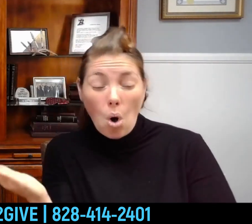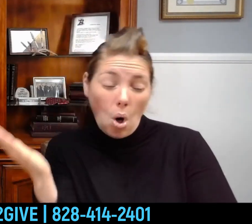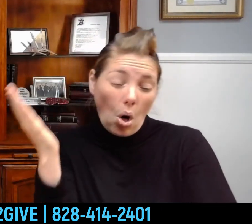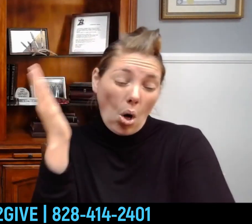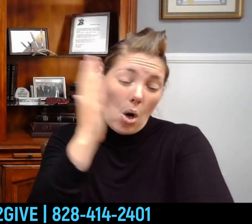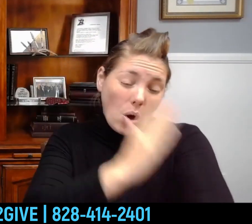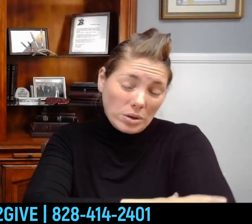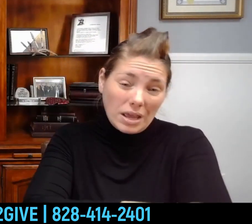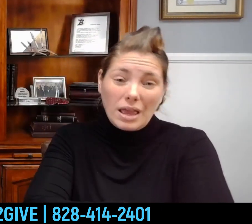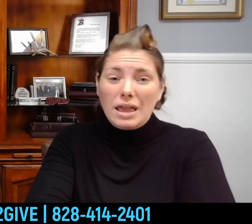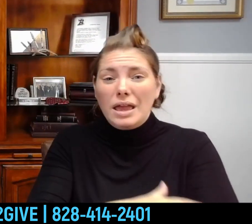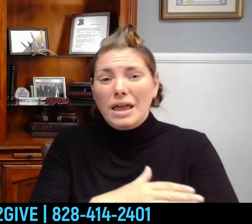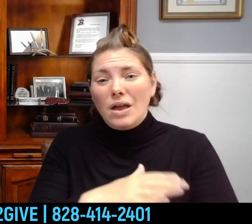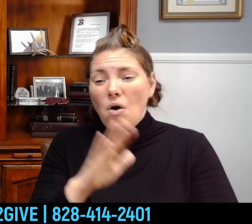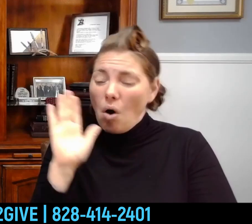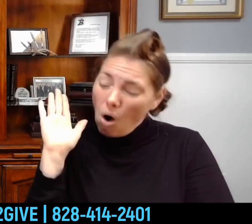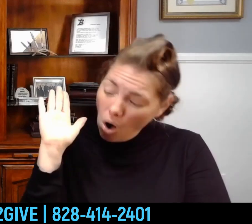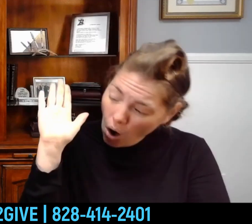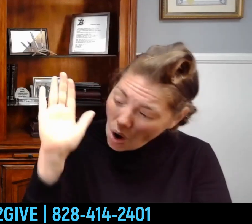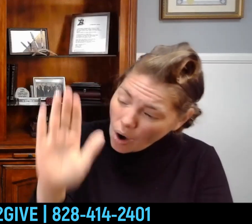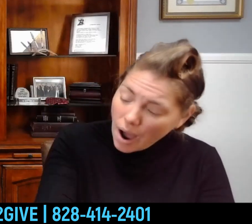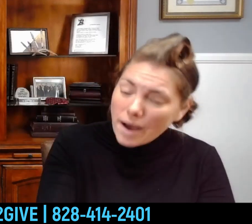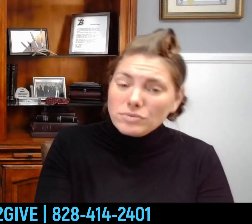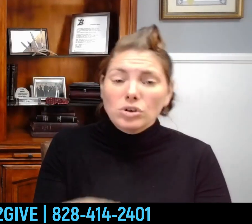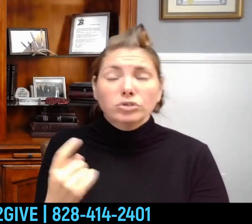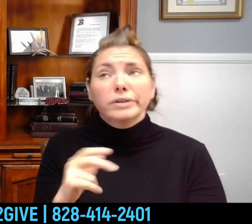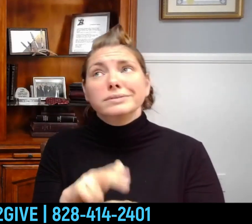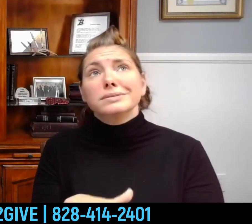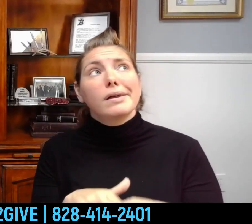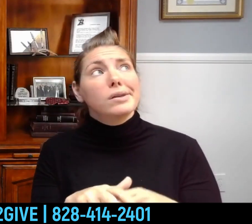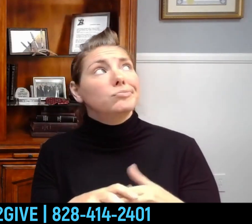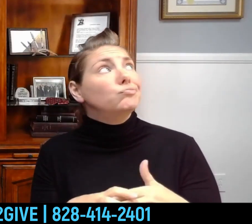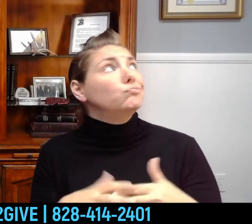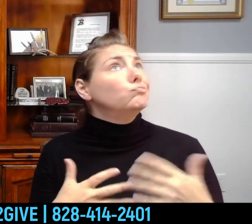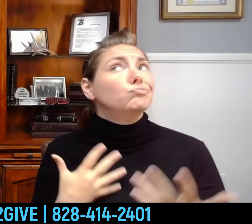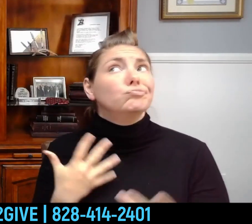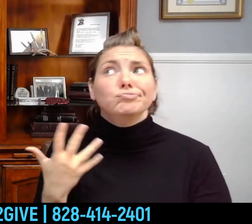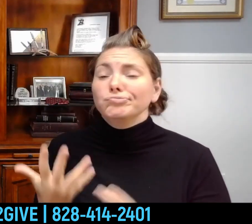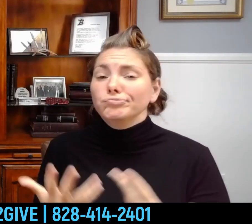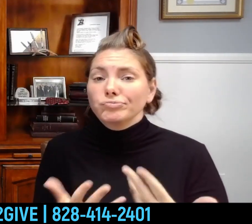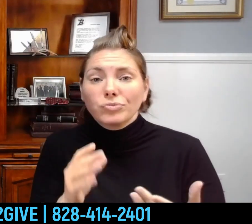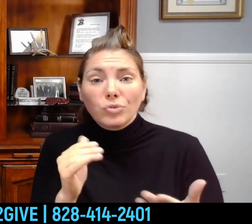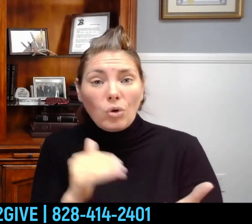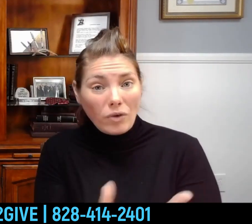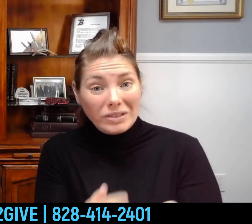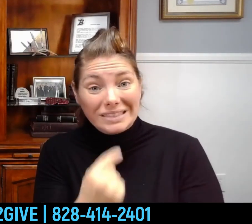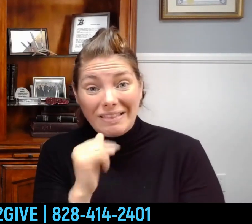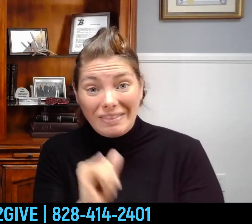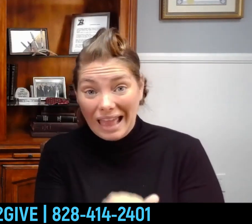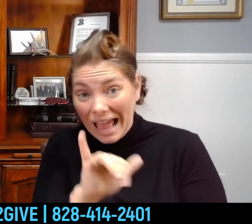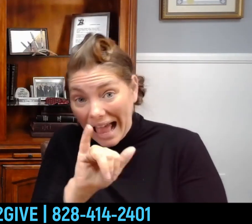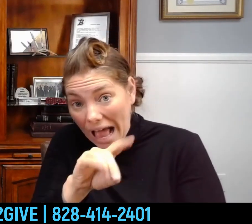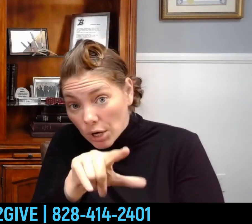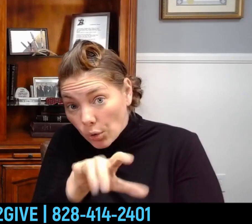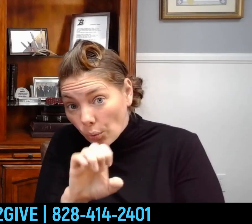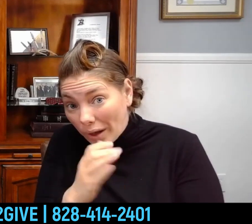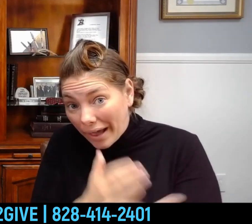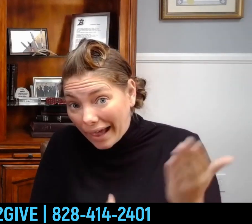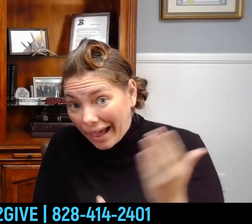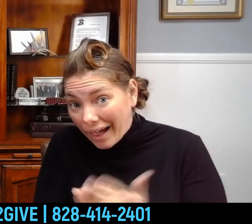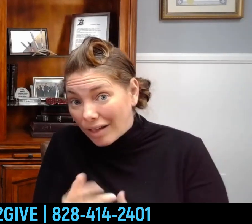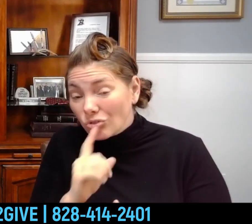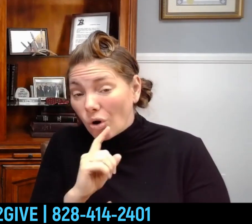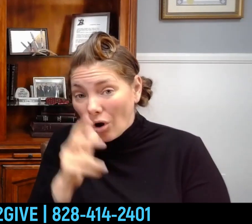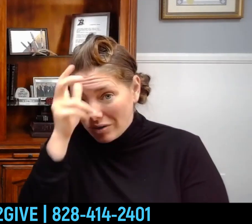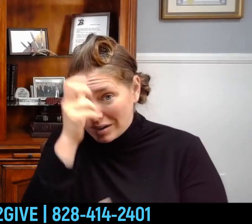and all, you know, all afternoon to where you're just sitting around, it's often said, idle hands are the devil's